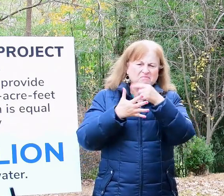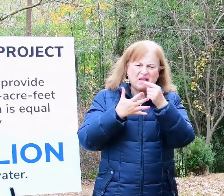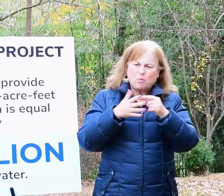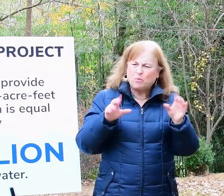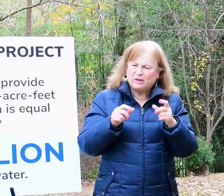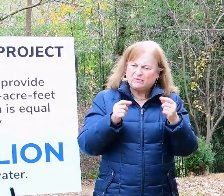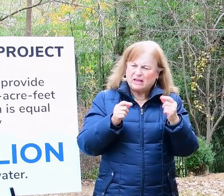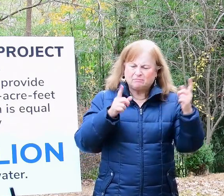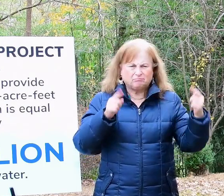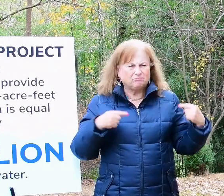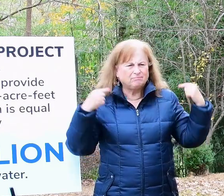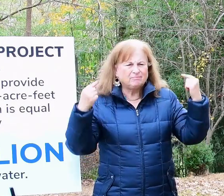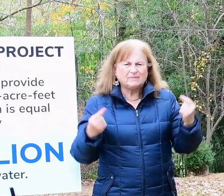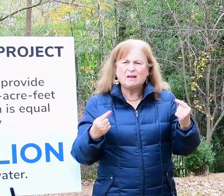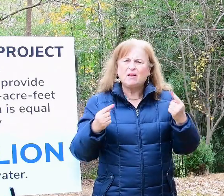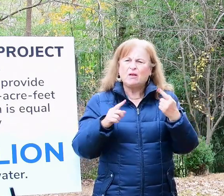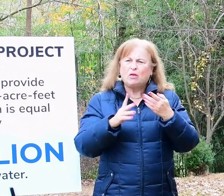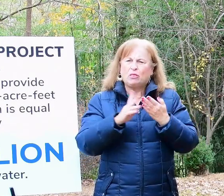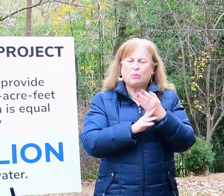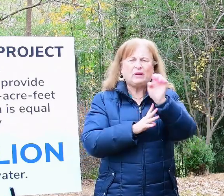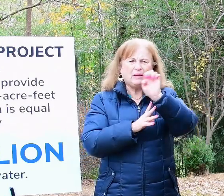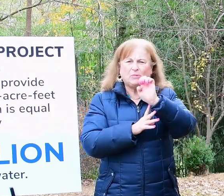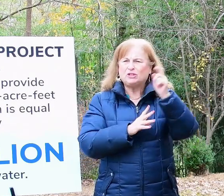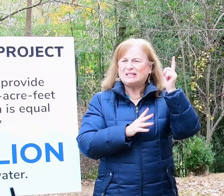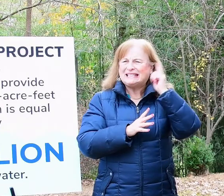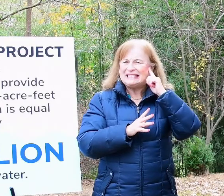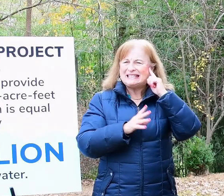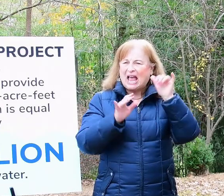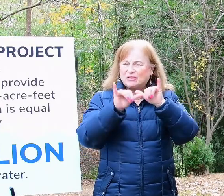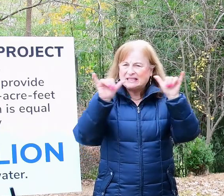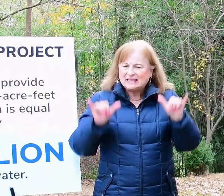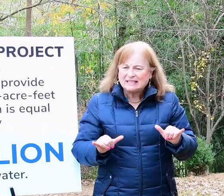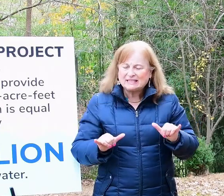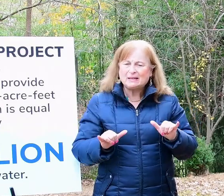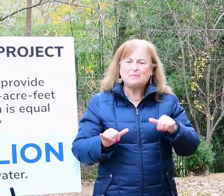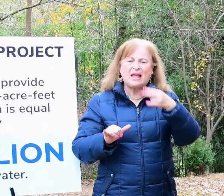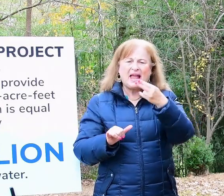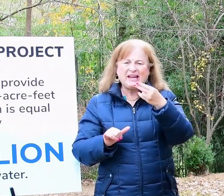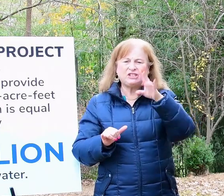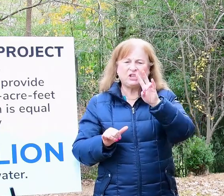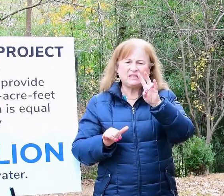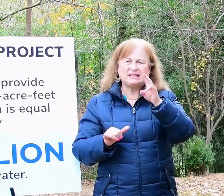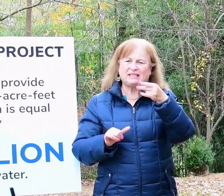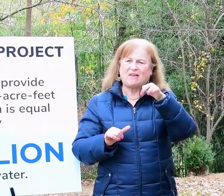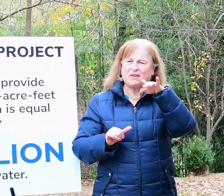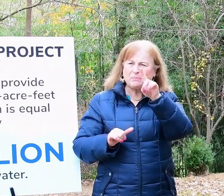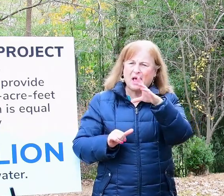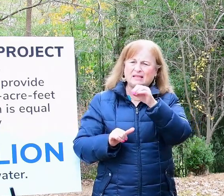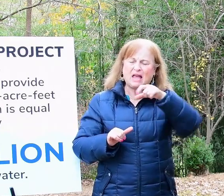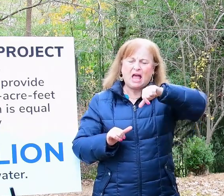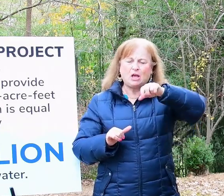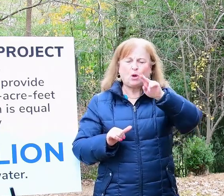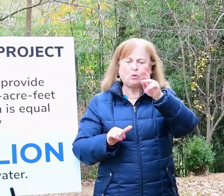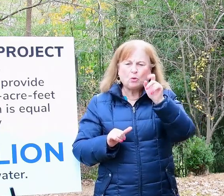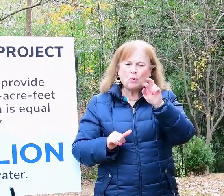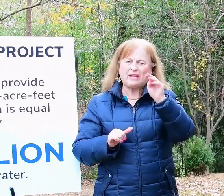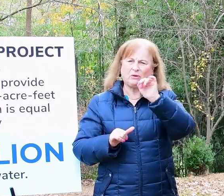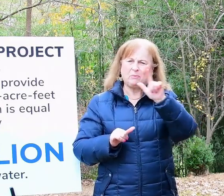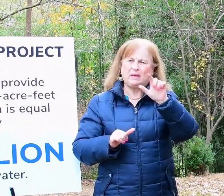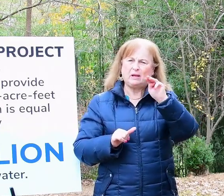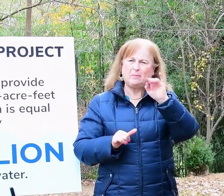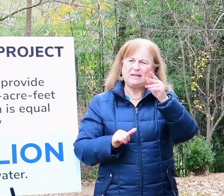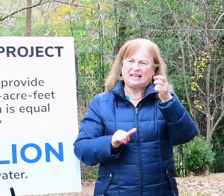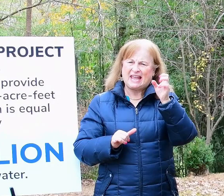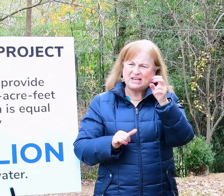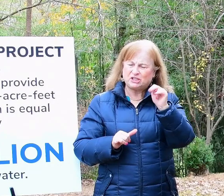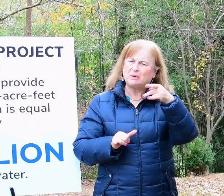that are being taken through the emergency sound system, the H7 pond, and now the Quaker Mill mitigation pond